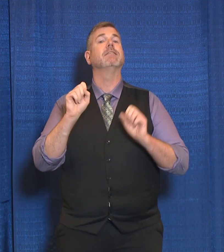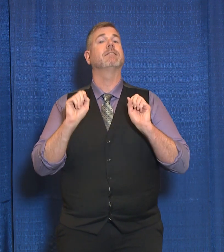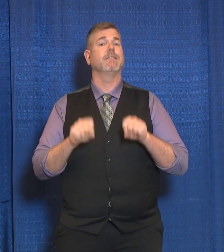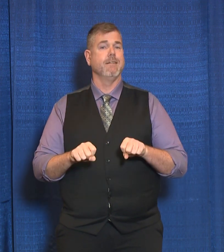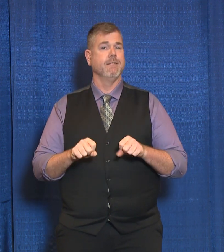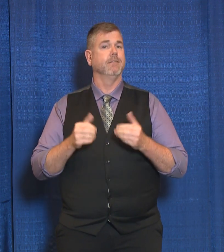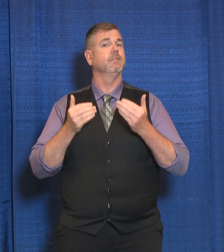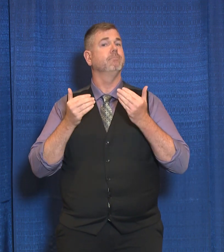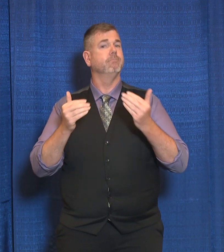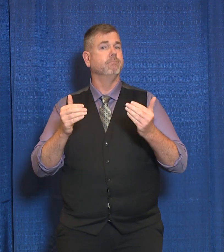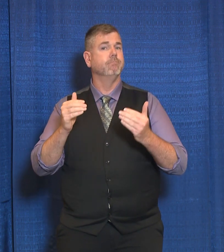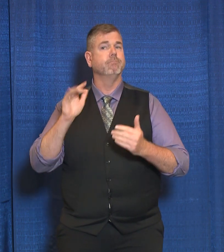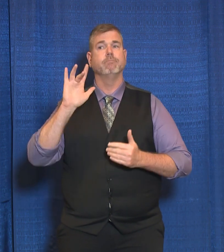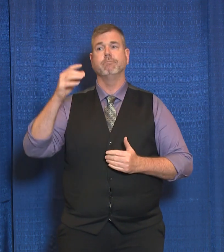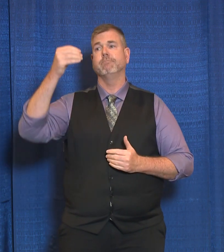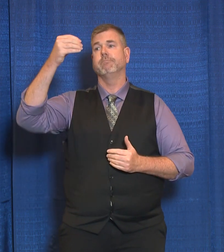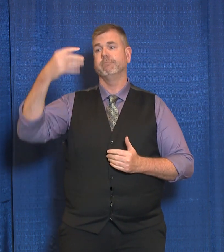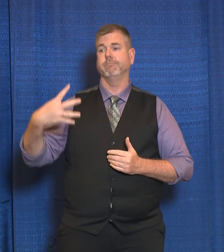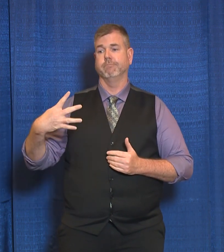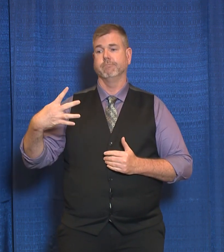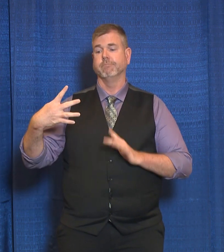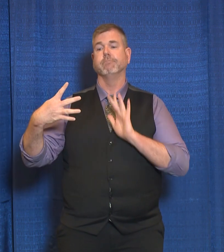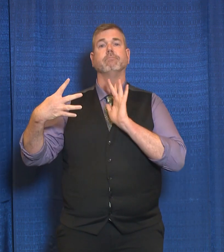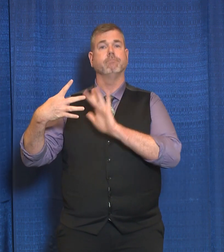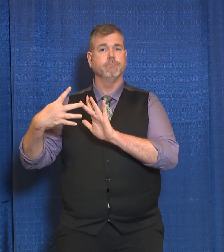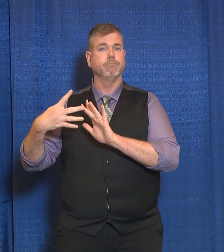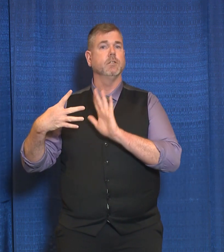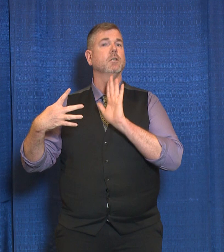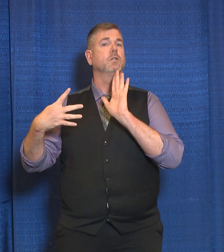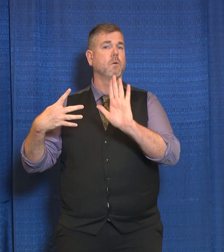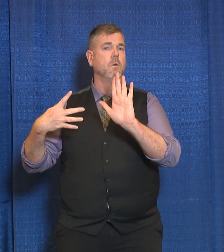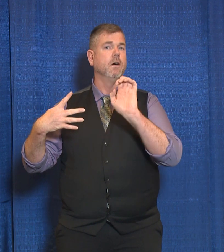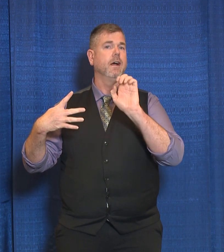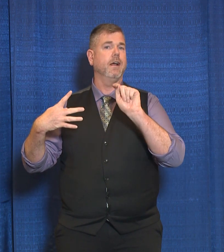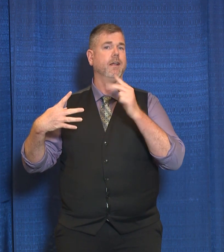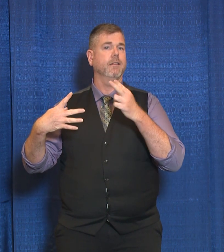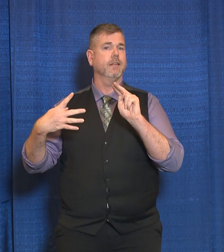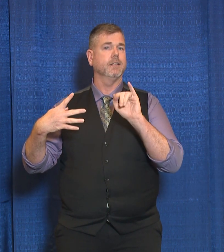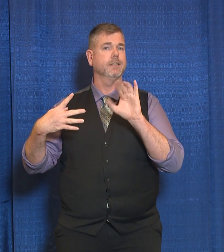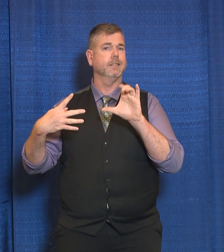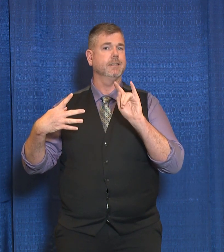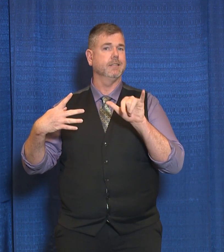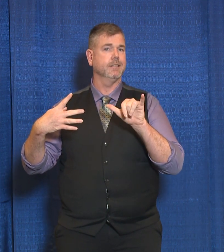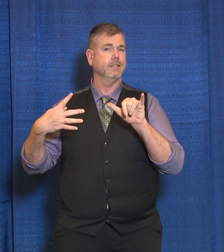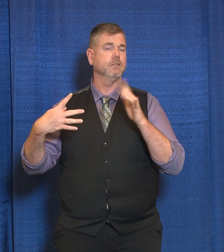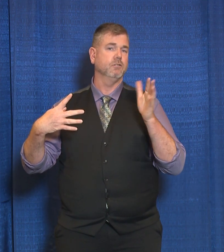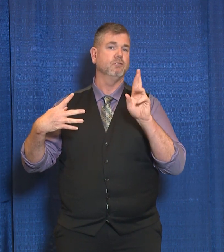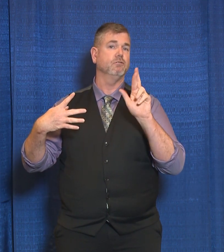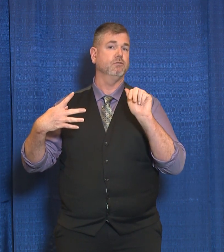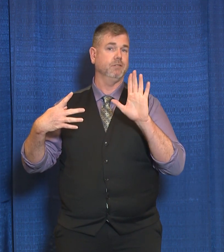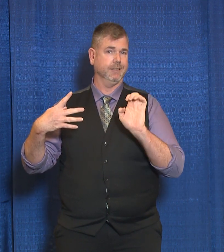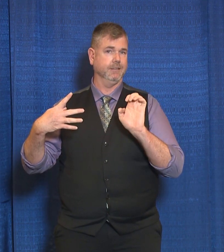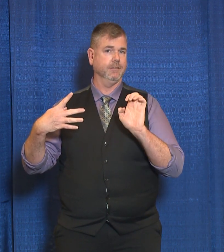You may select your ethnicity/race from the drop-down menu. This field is optional.